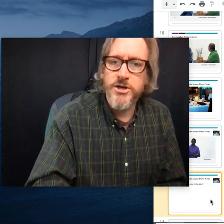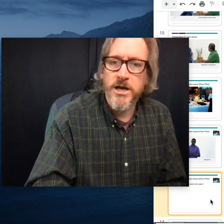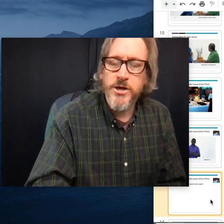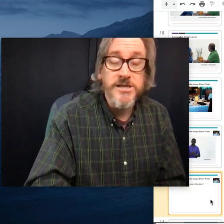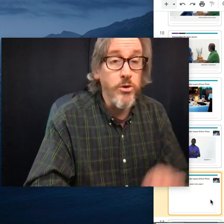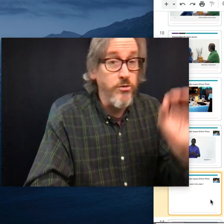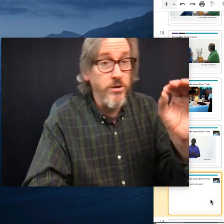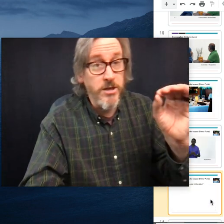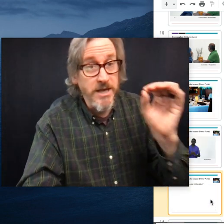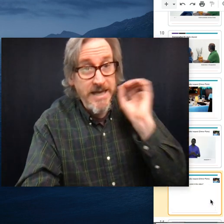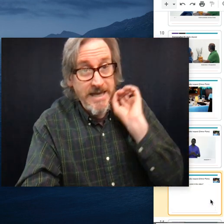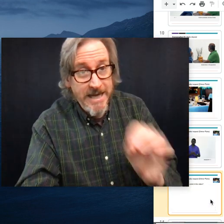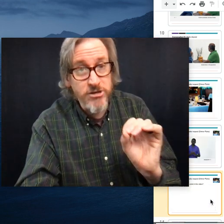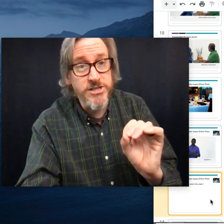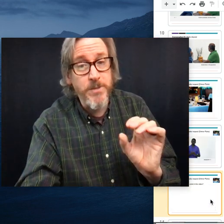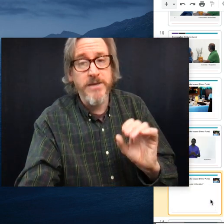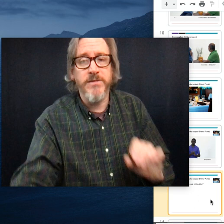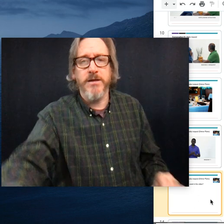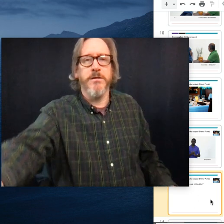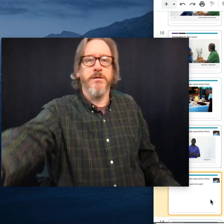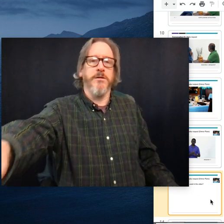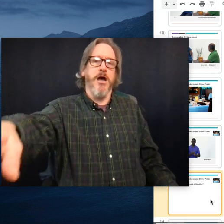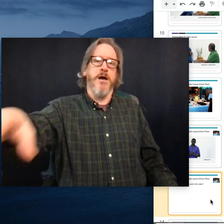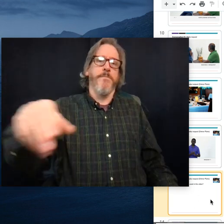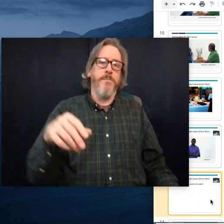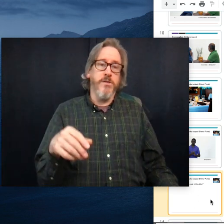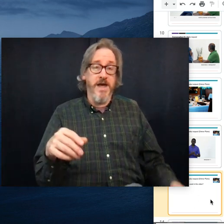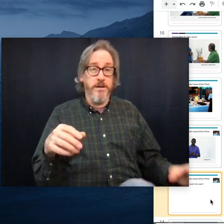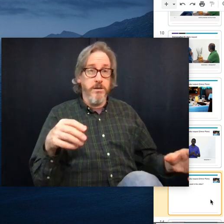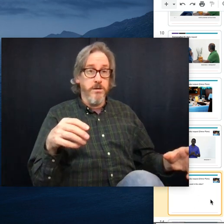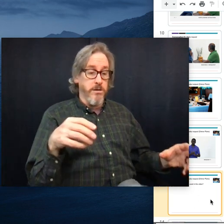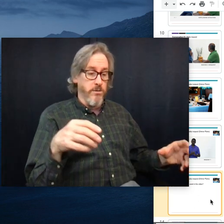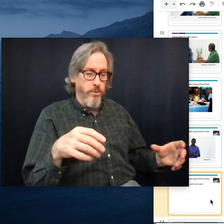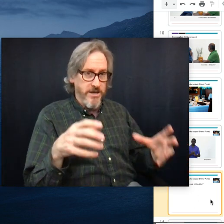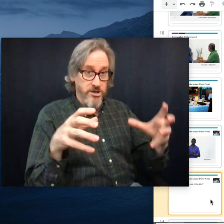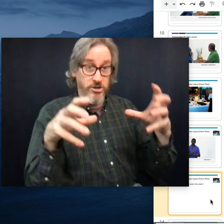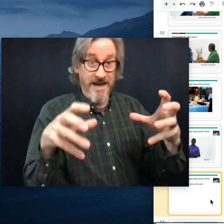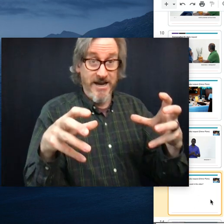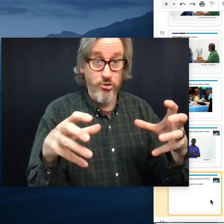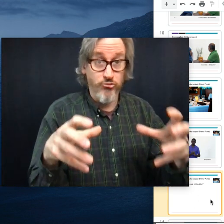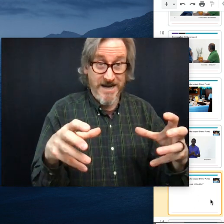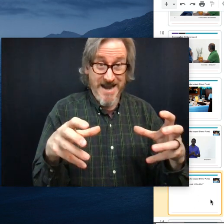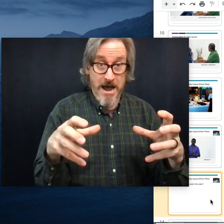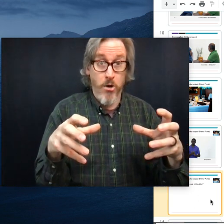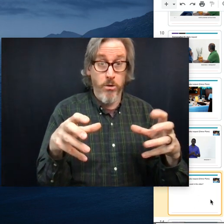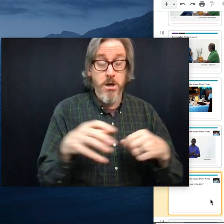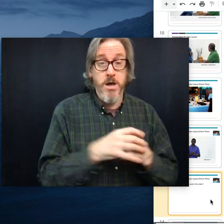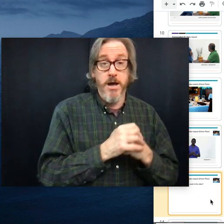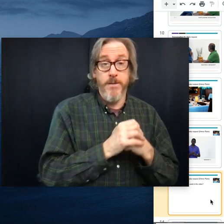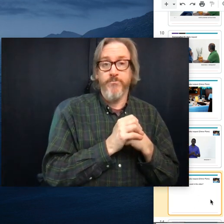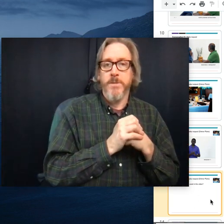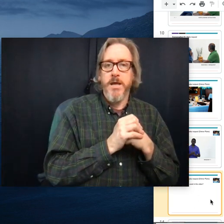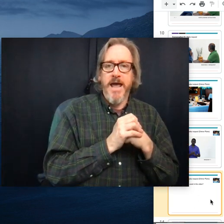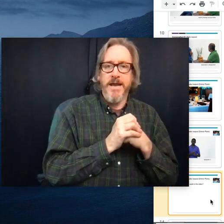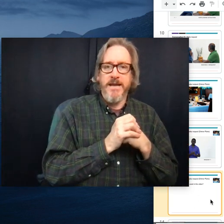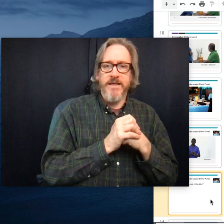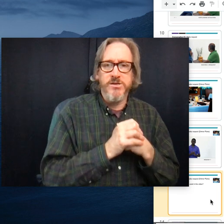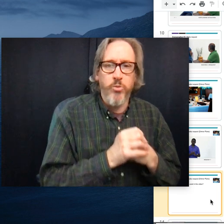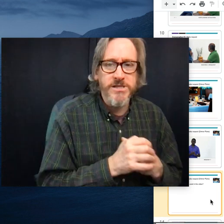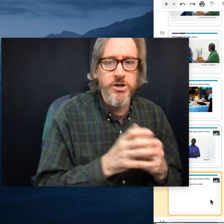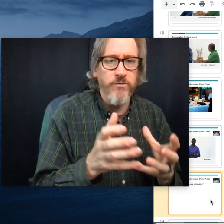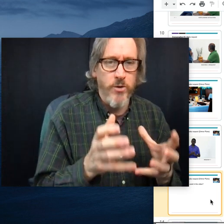to judge? So here's the big thing that we can get into right now. And